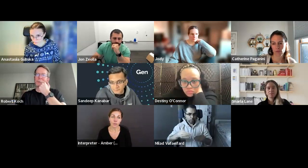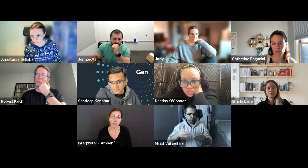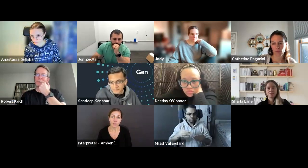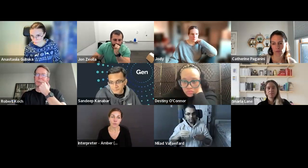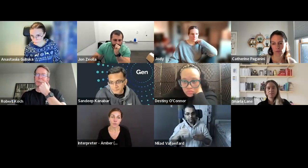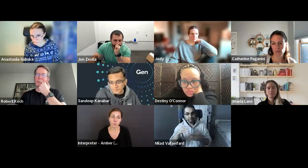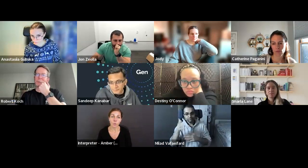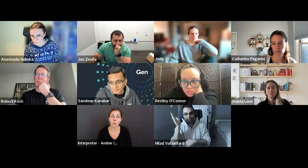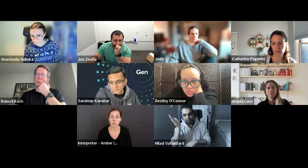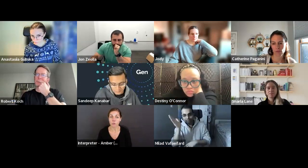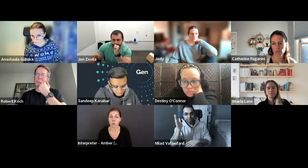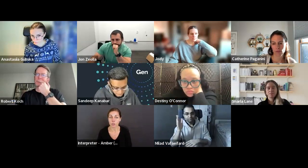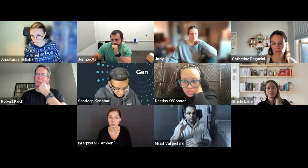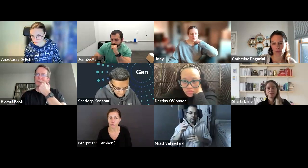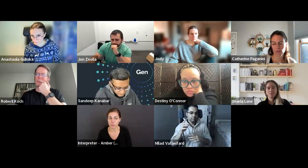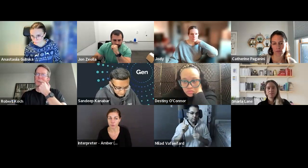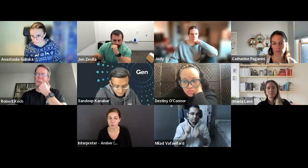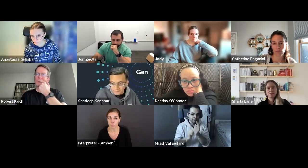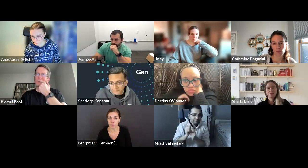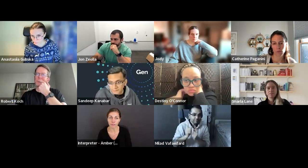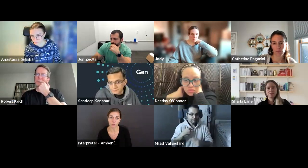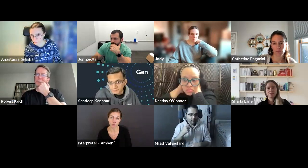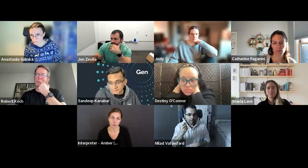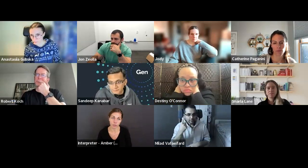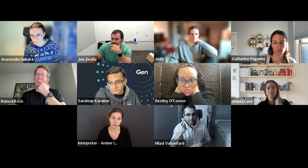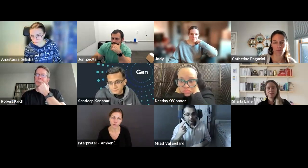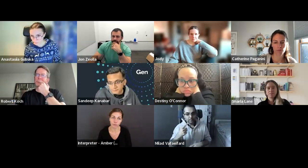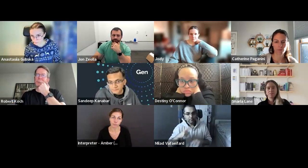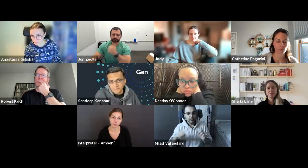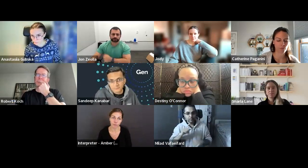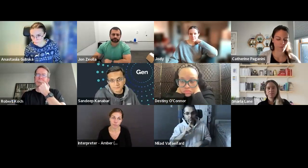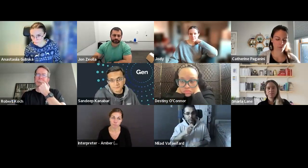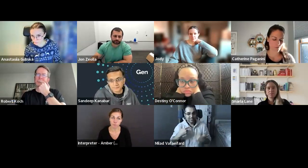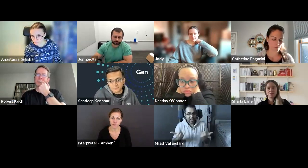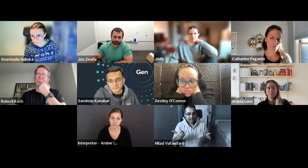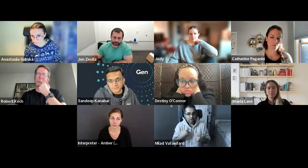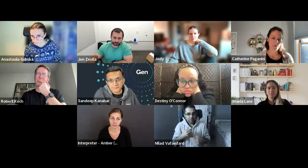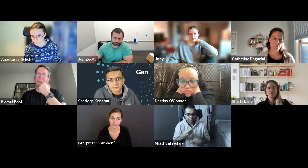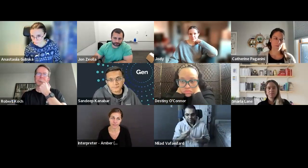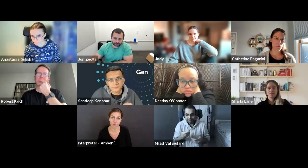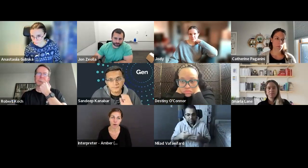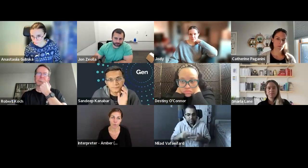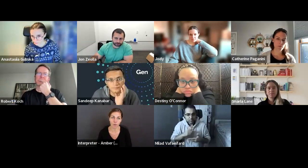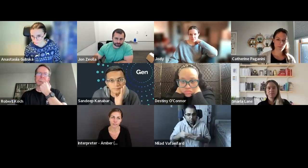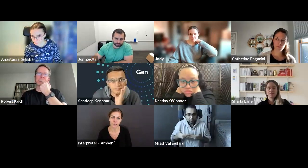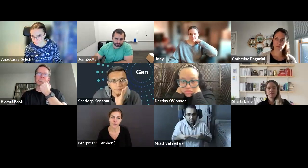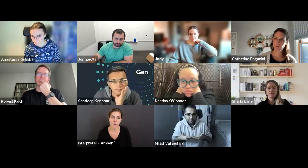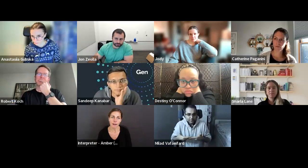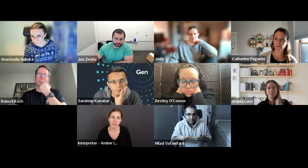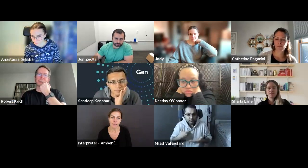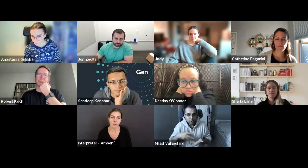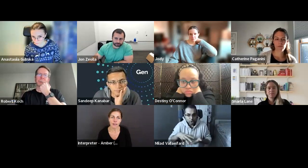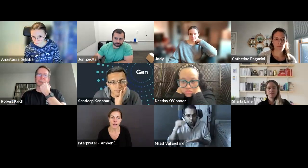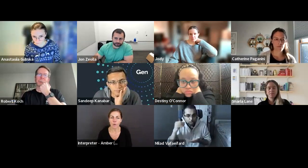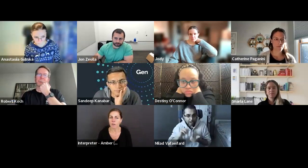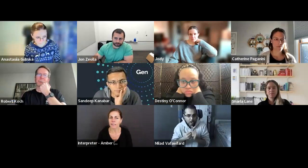I know that we want to learn from this group and you want to learn from the presentations and the one-on-ones, but